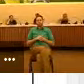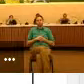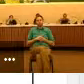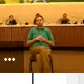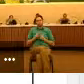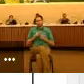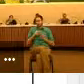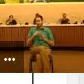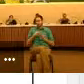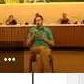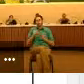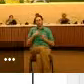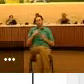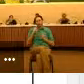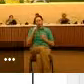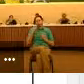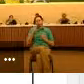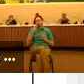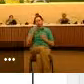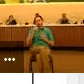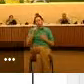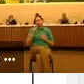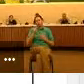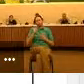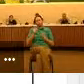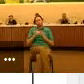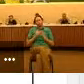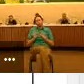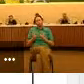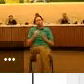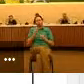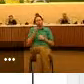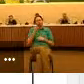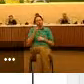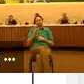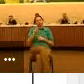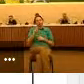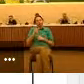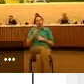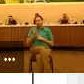just looking, okay, I was just looking for the reroute of the Lehigh Valley Trail.